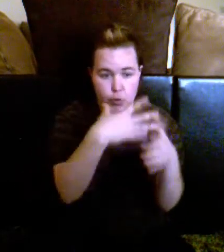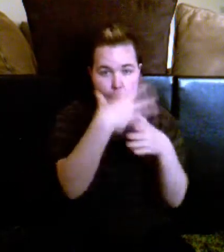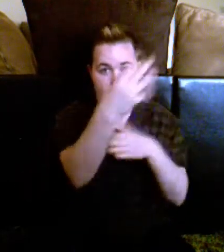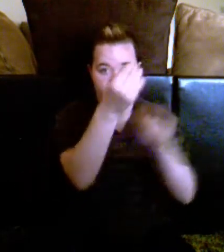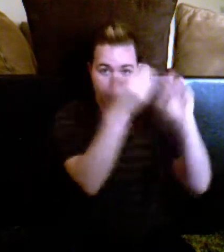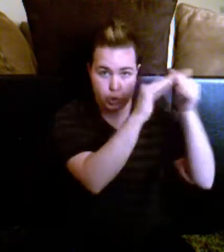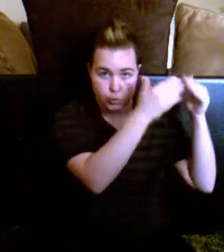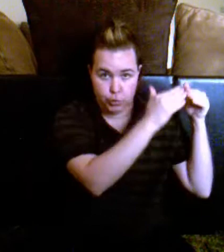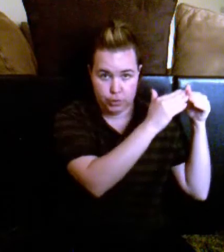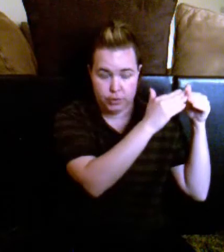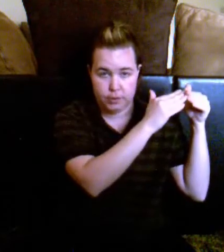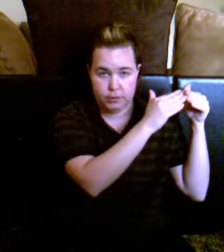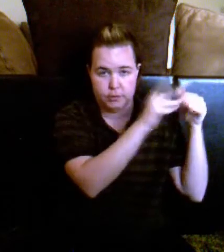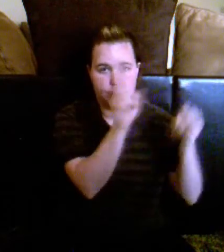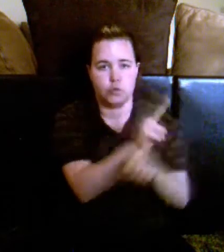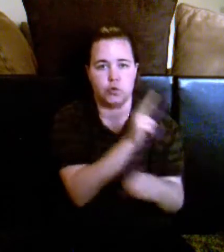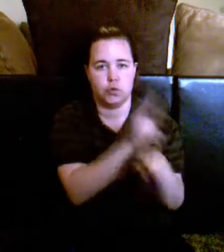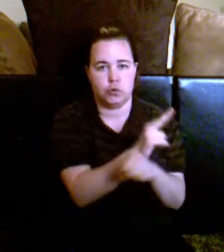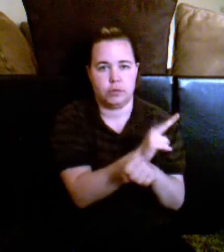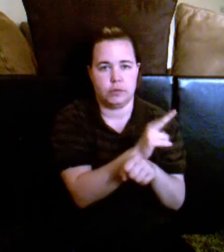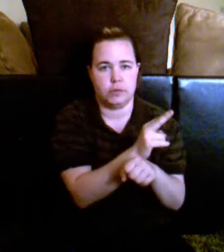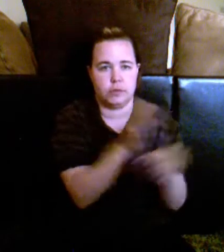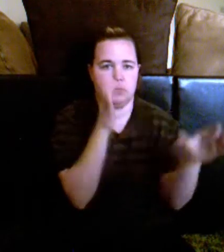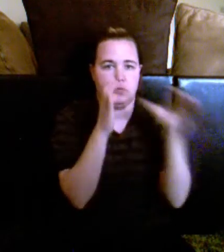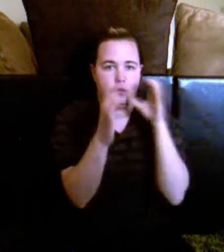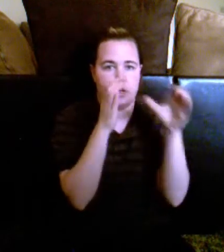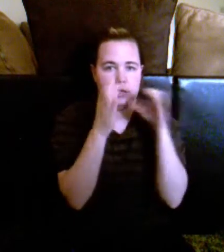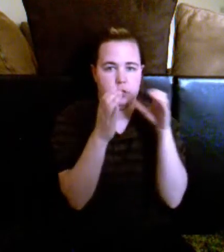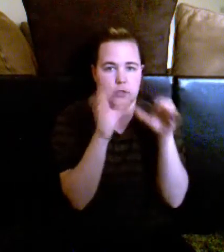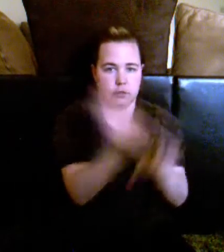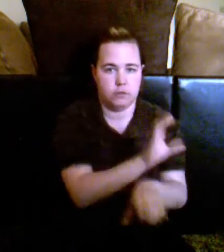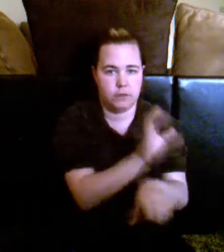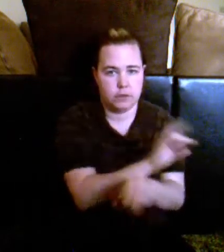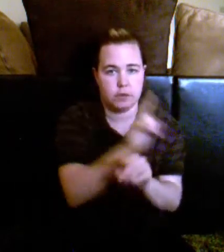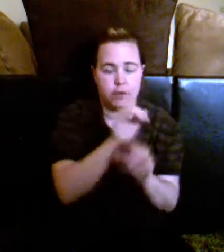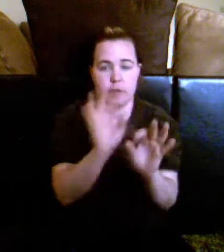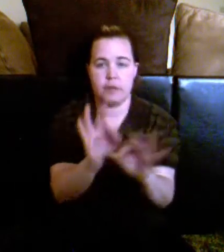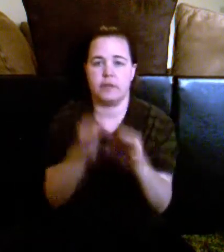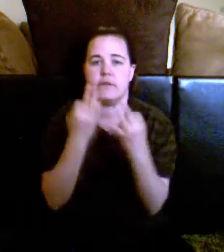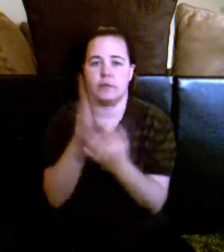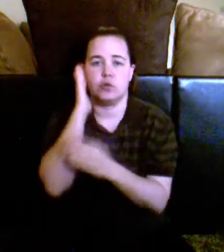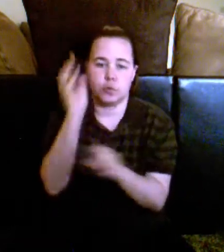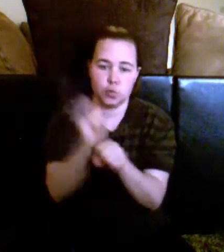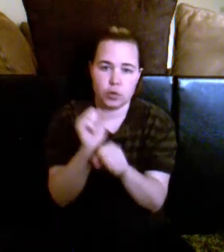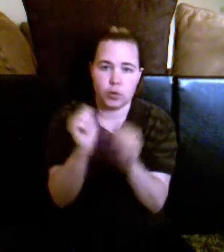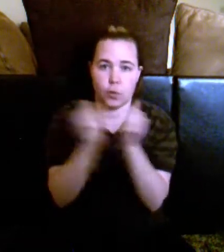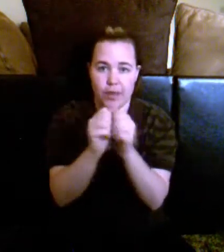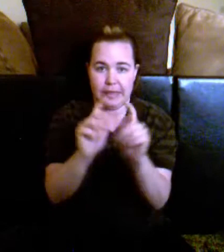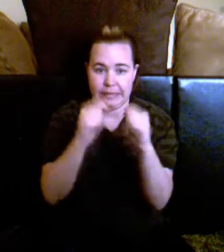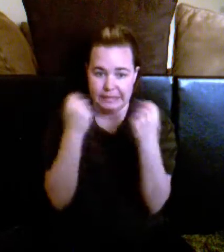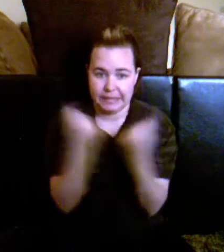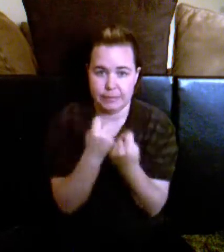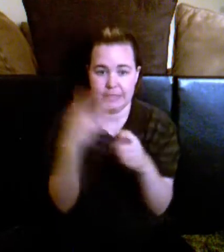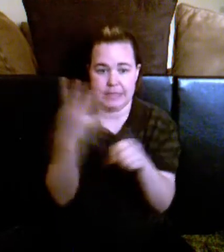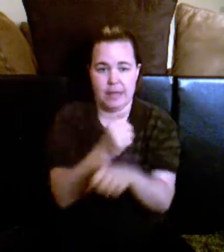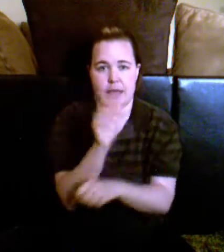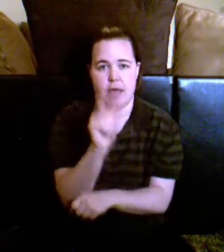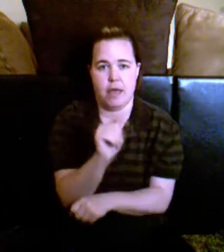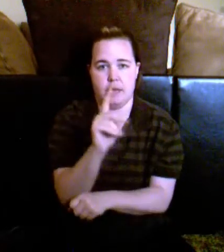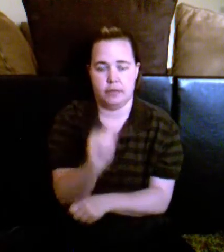community, he uses his device. The family should be working with the team to get the assistive technology.